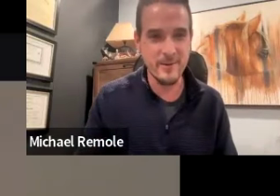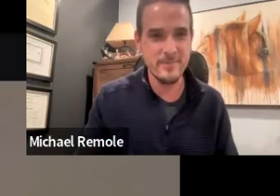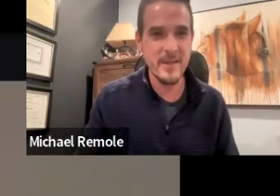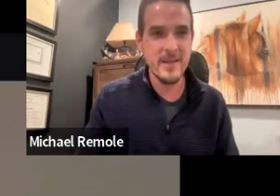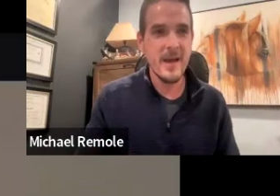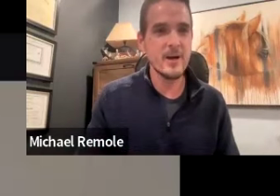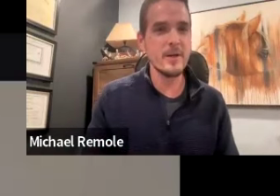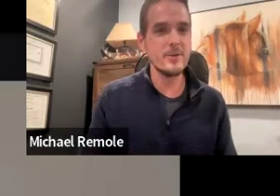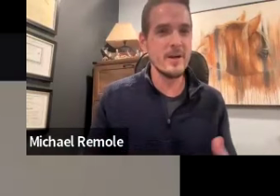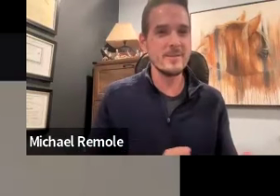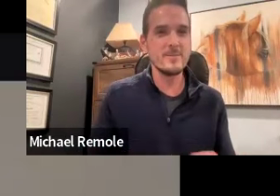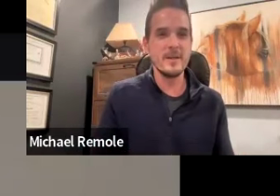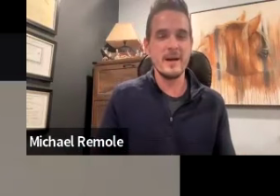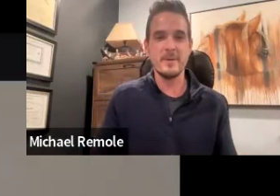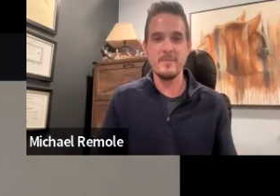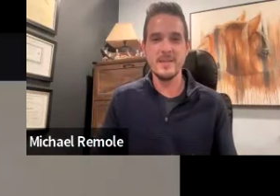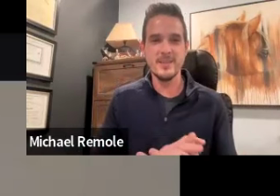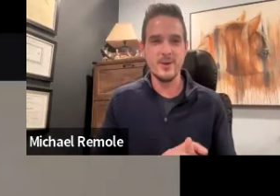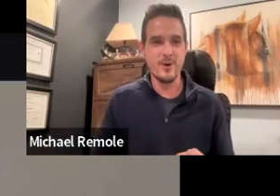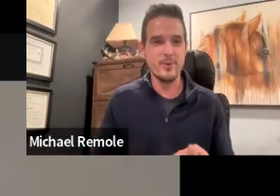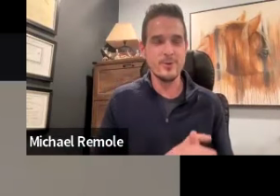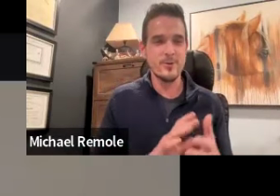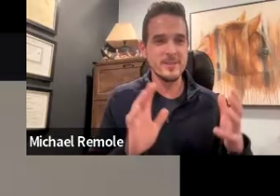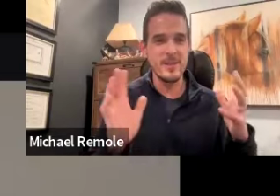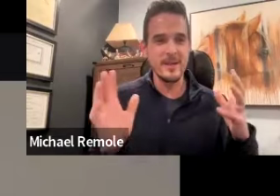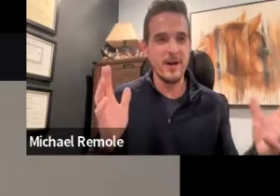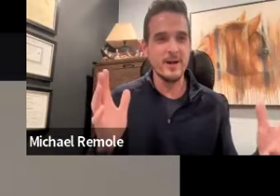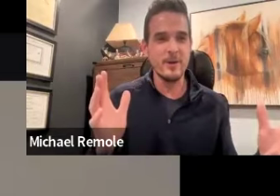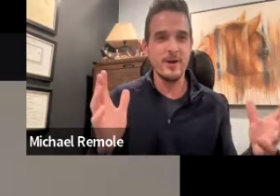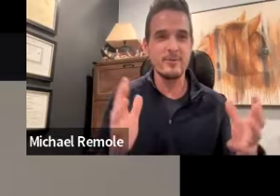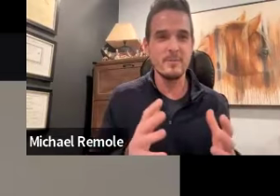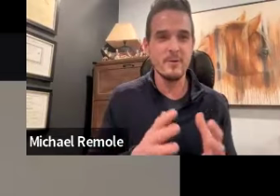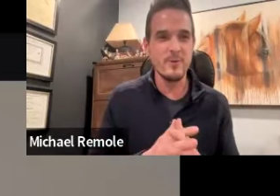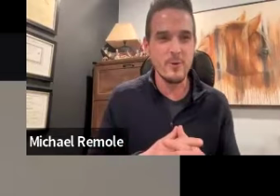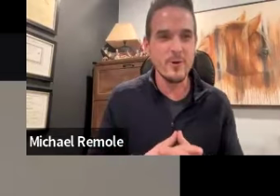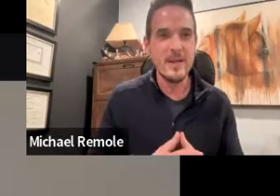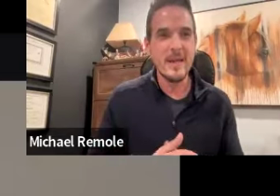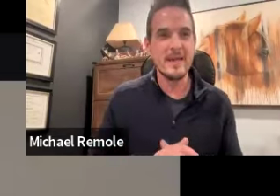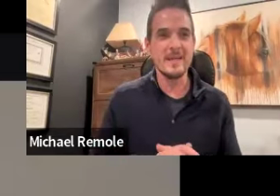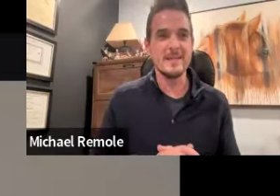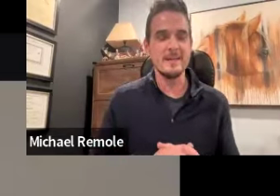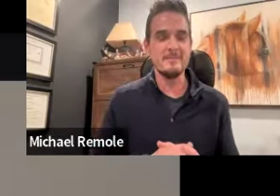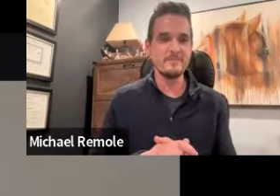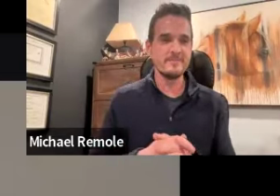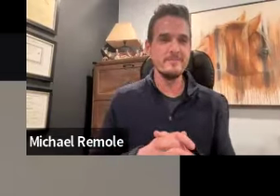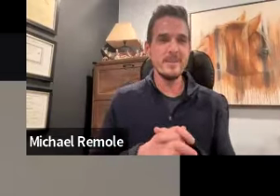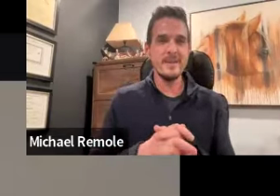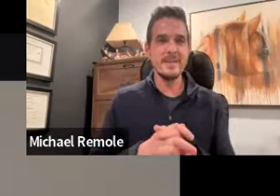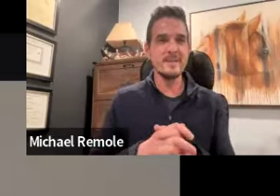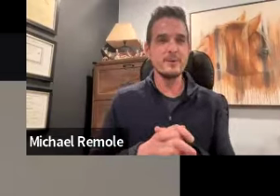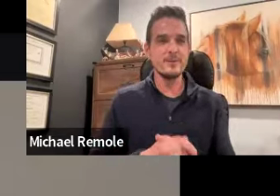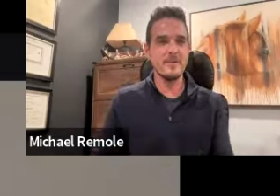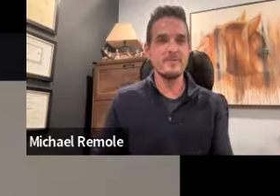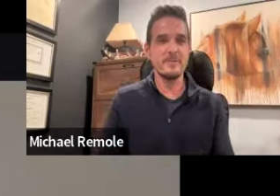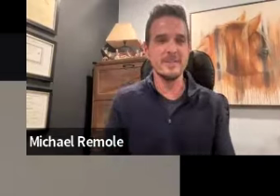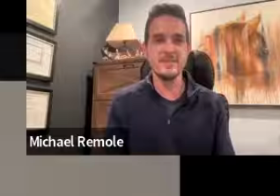in together. I don't know about you guys, but coming into the call, there's always a lot going on right before, and it